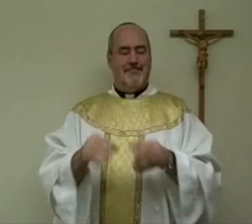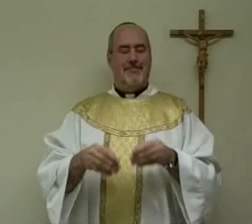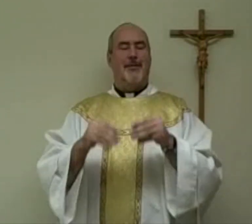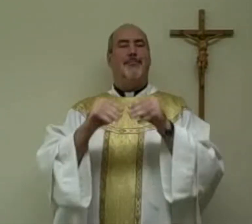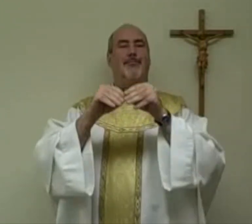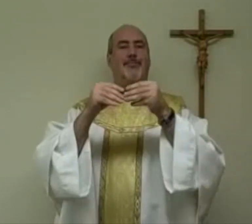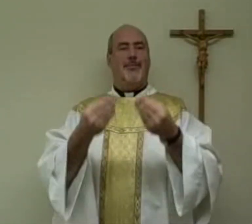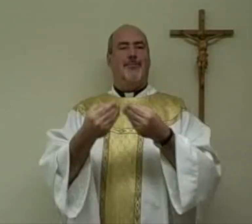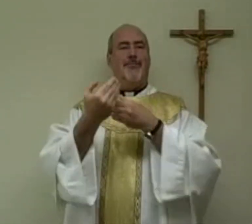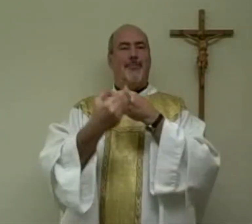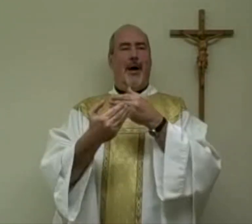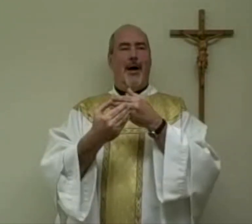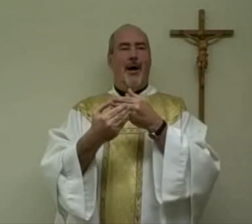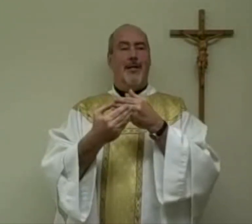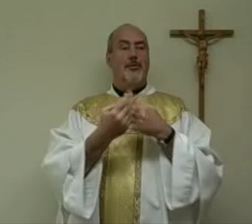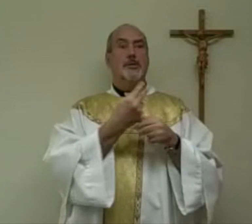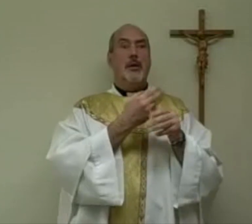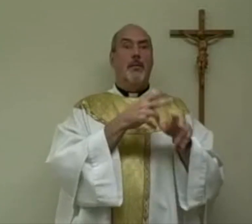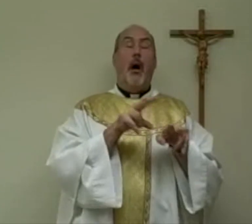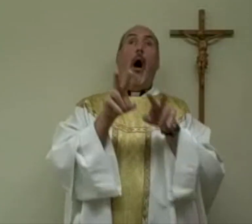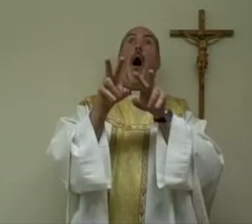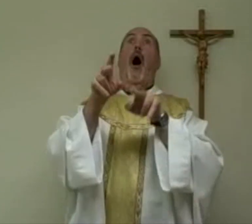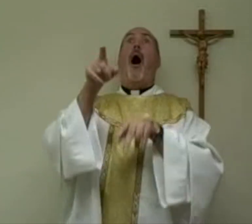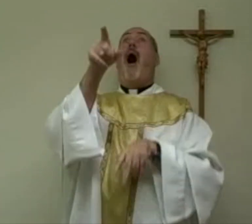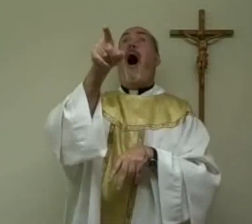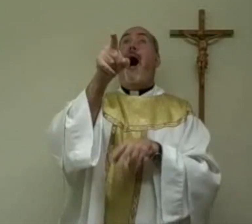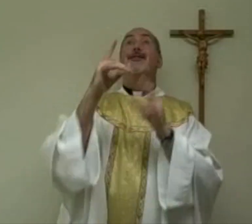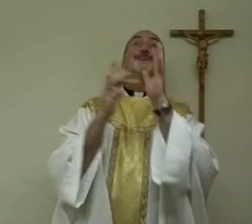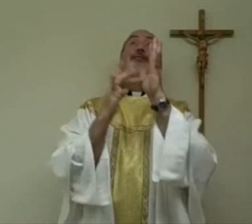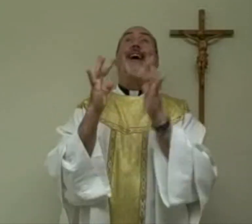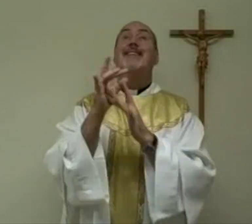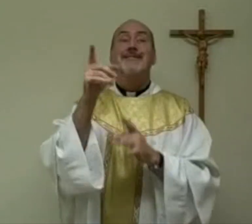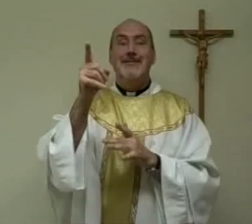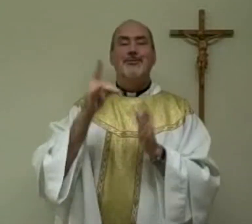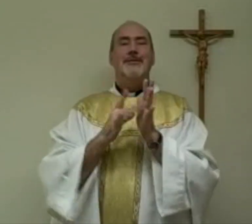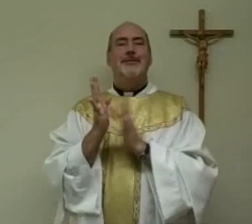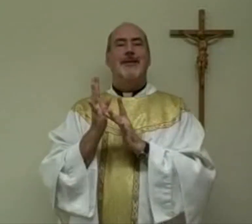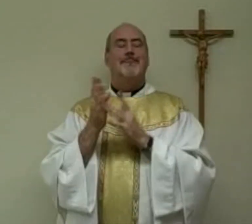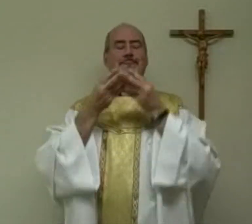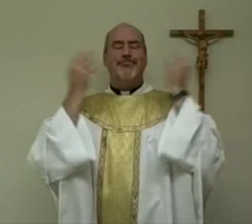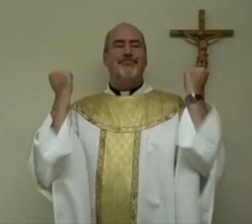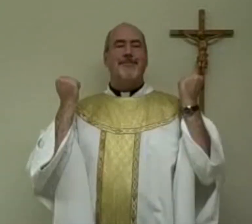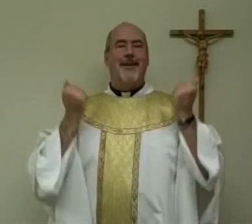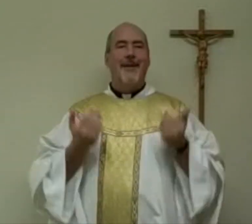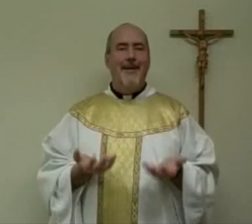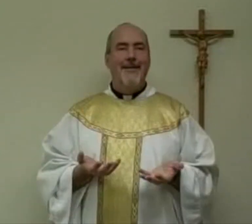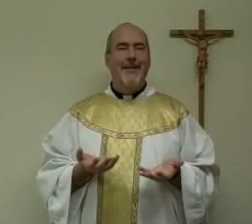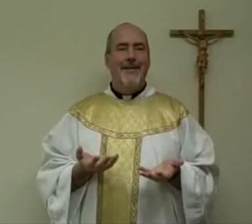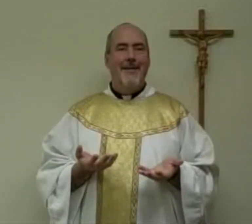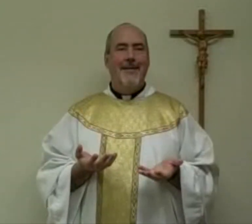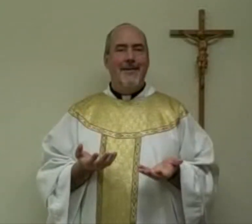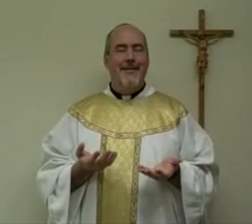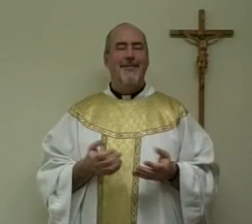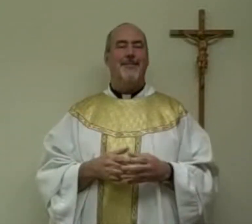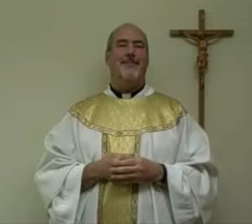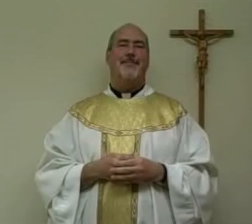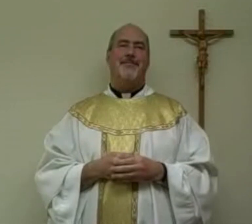dinner, Jesus took the bread and started to break it, and it was at that moment they recognized who he was, and he